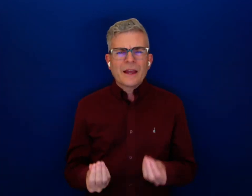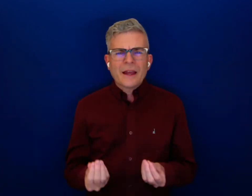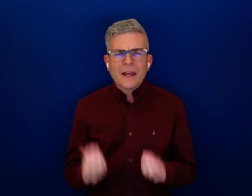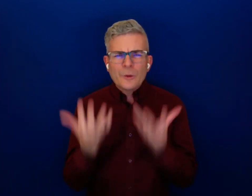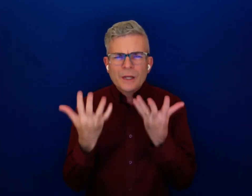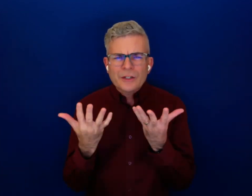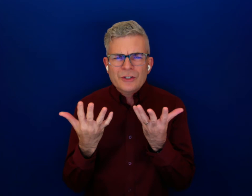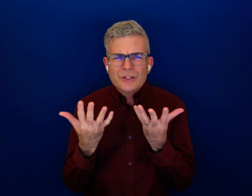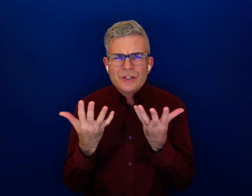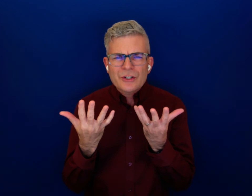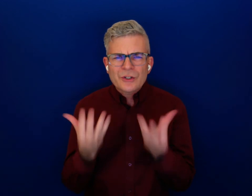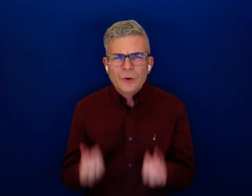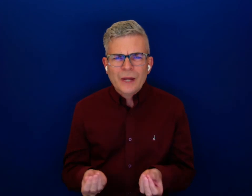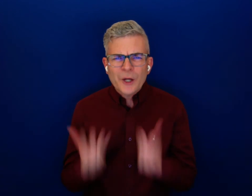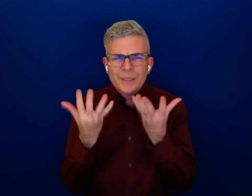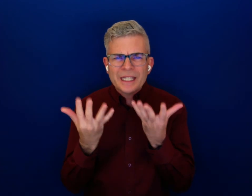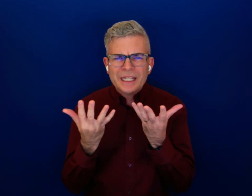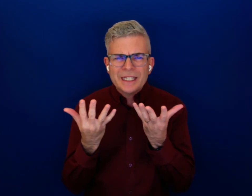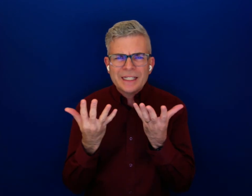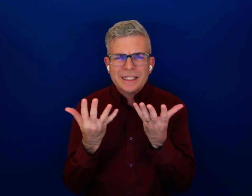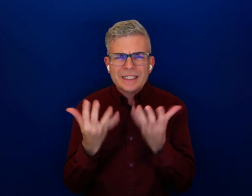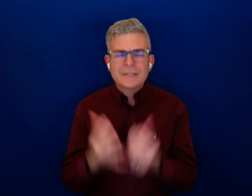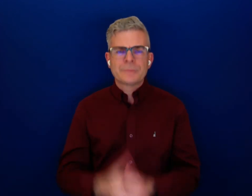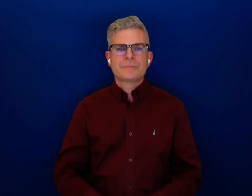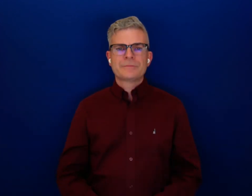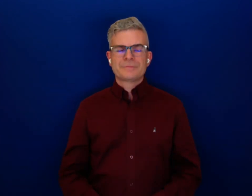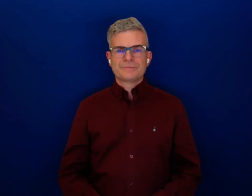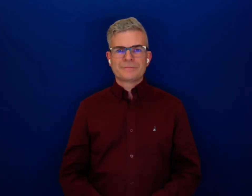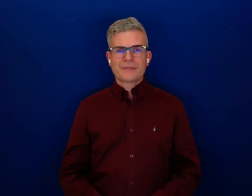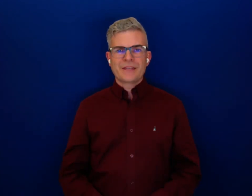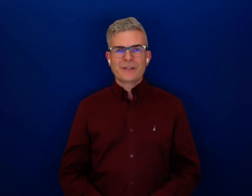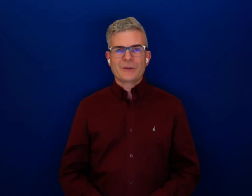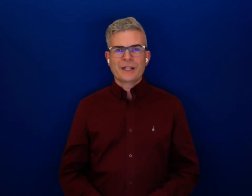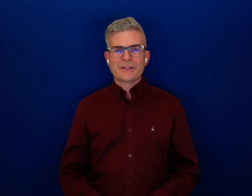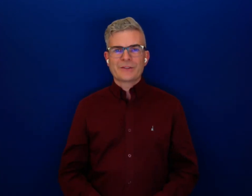23? 23 plus 3. How much or how many? And then your answer.